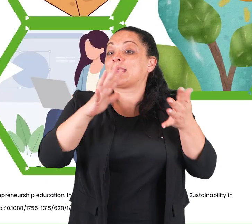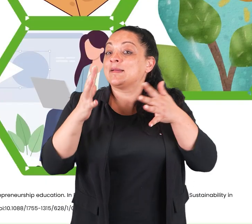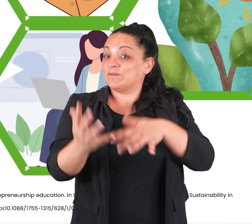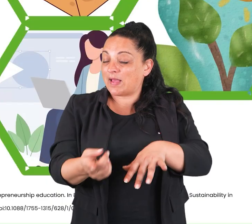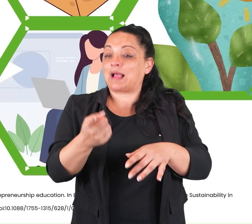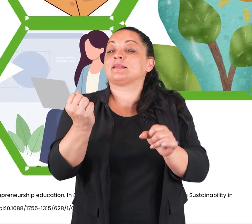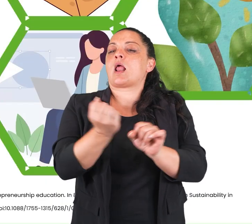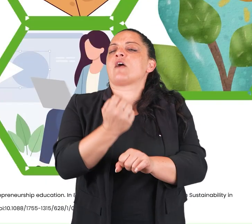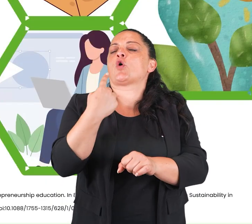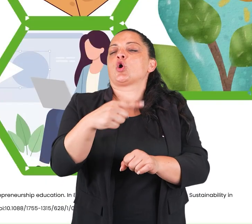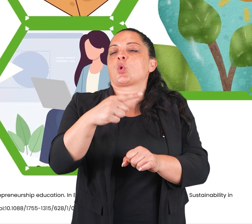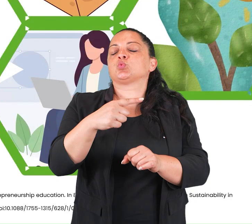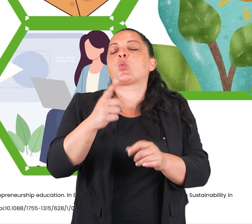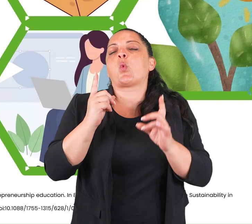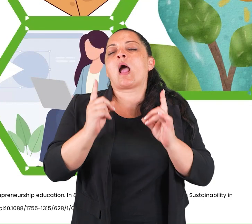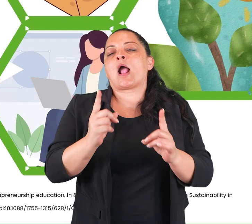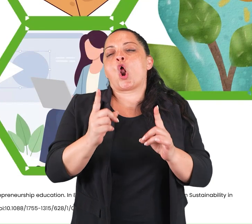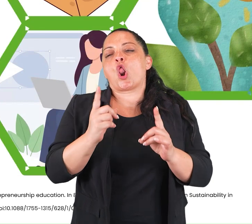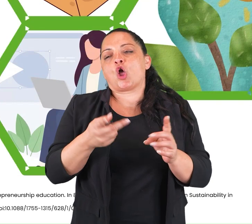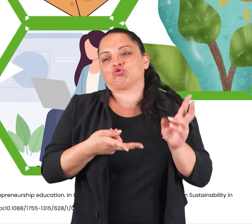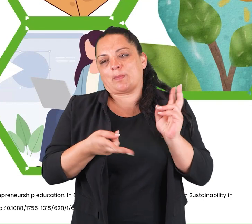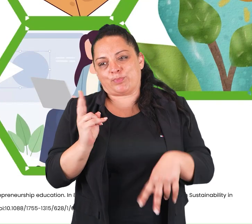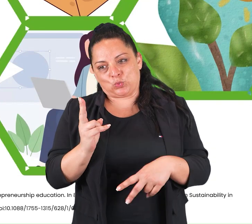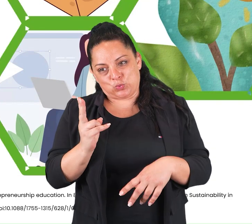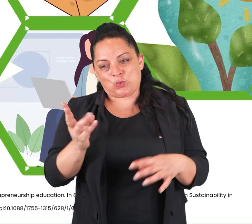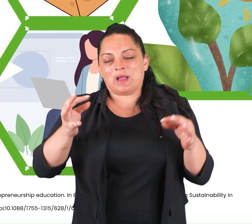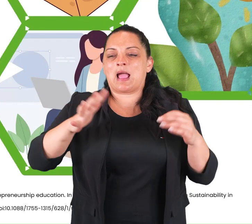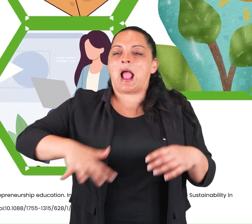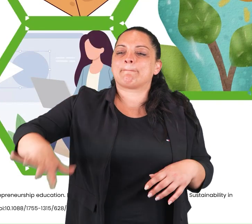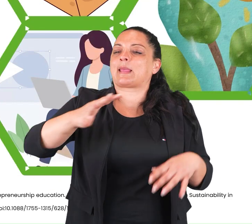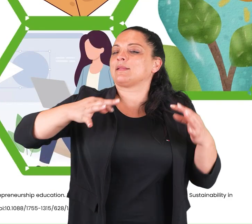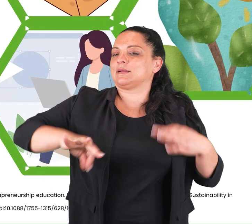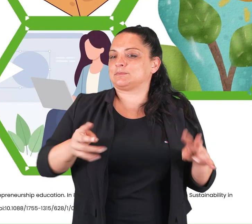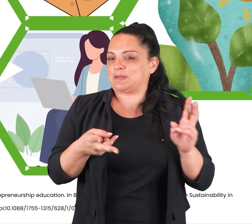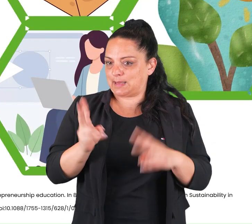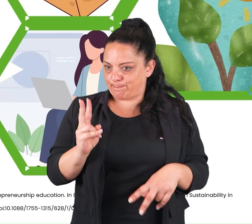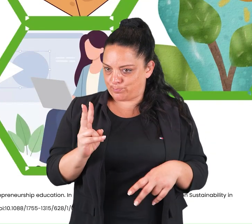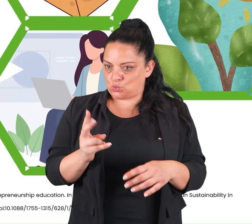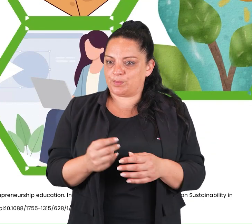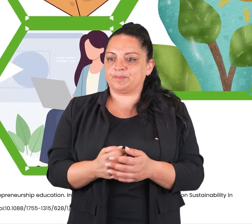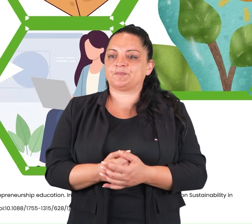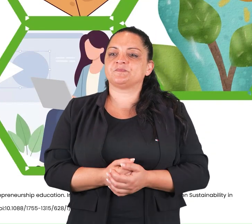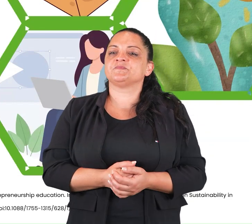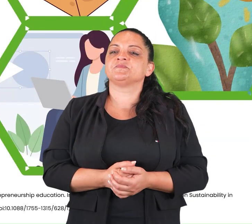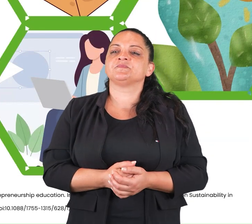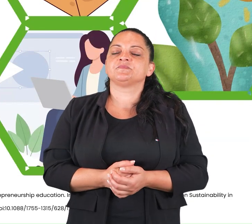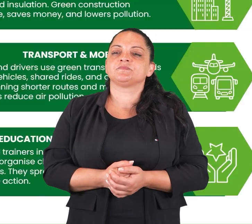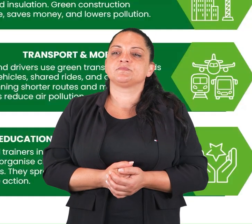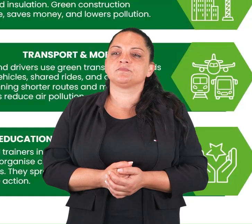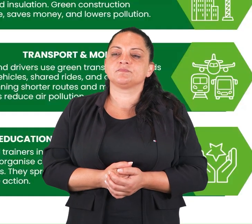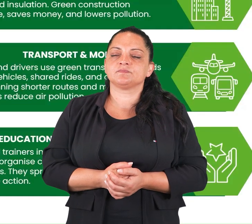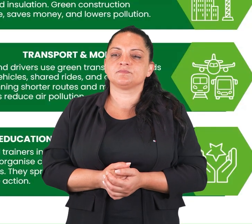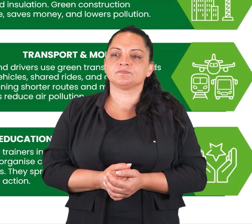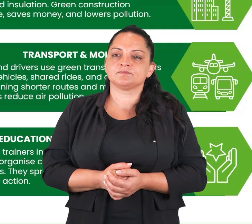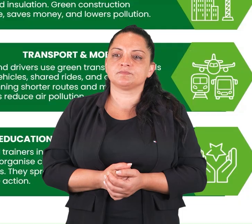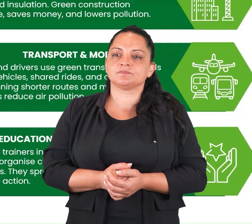make your work more green and eco-friendly.